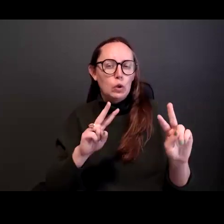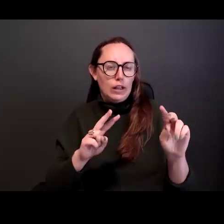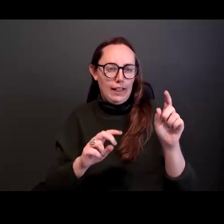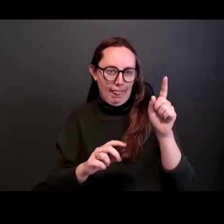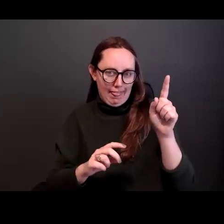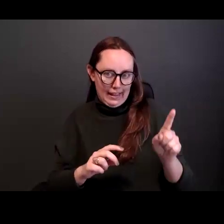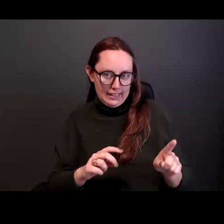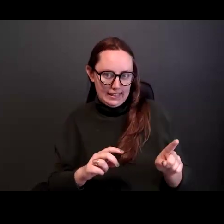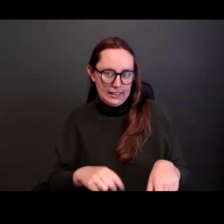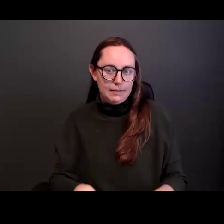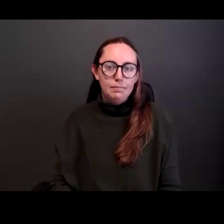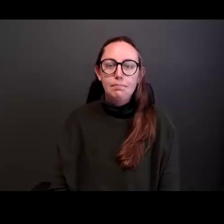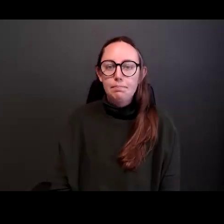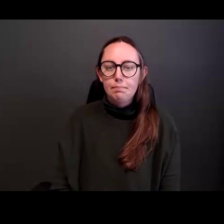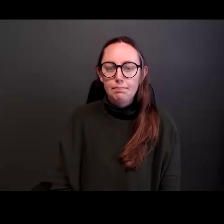There we go.